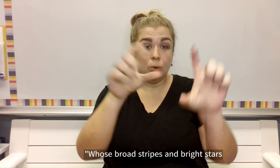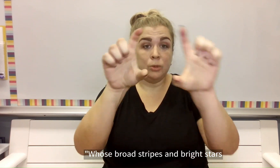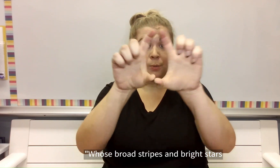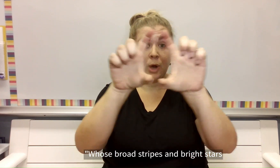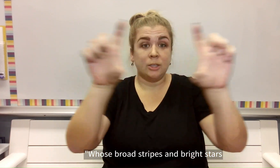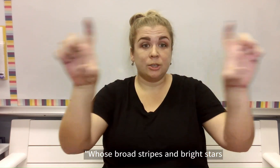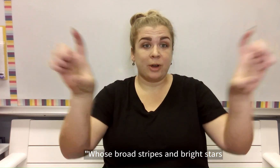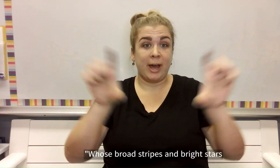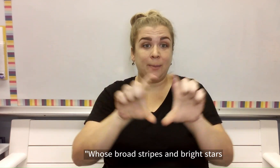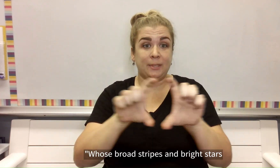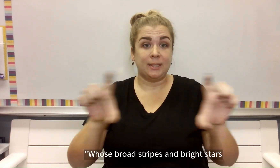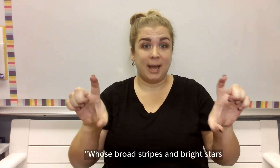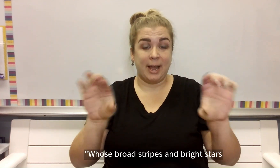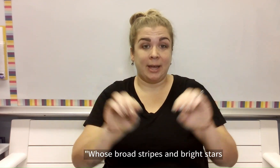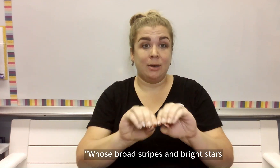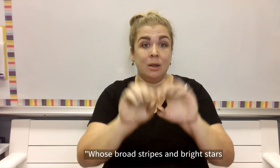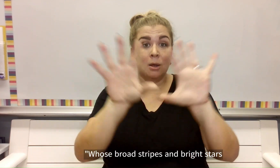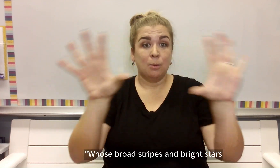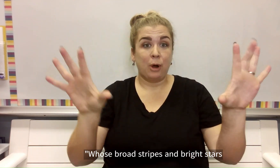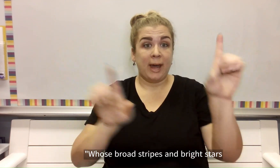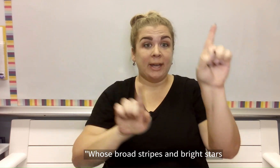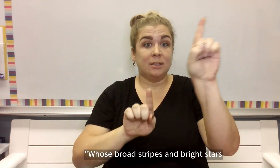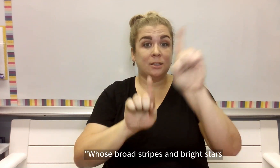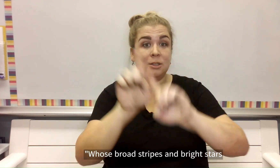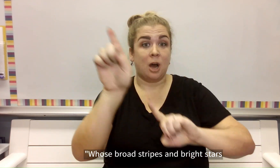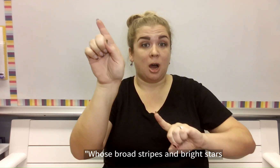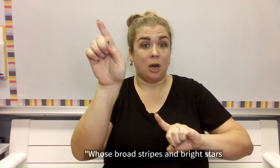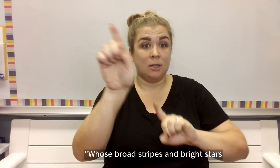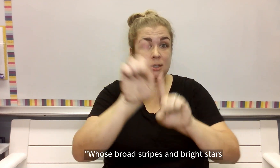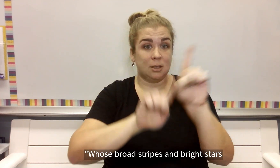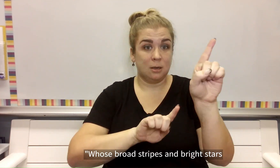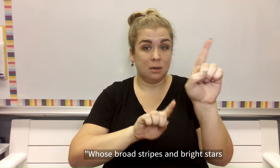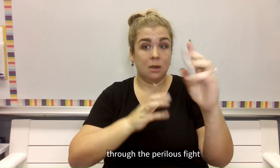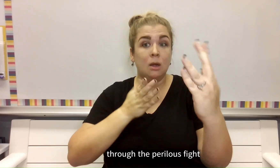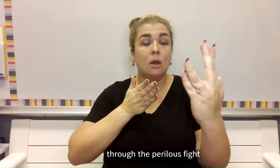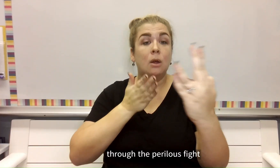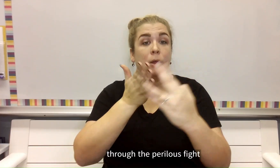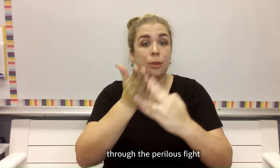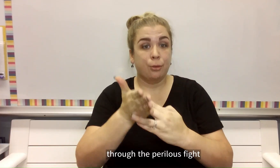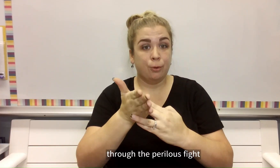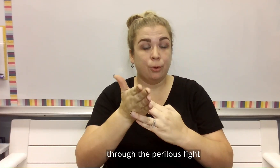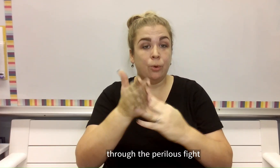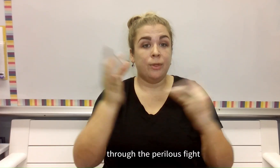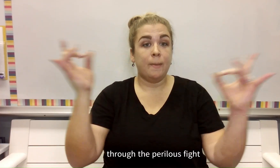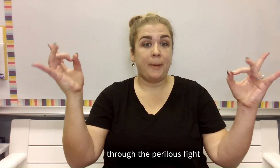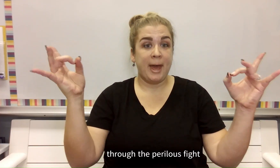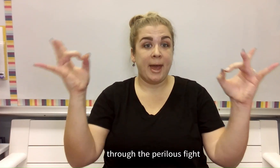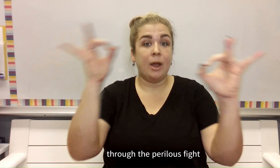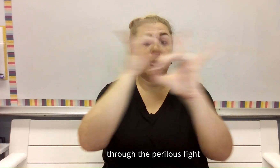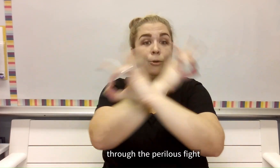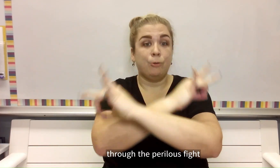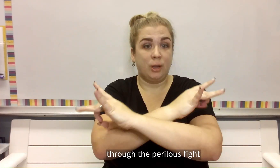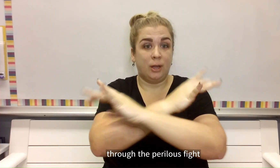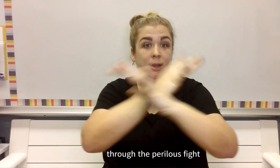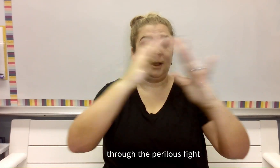Whose broad stripes and bright stars through the